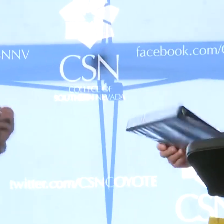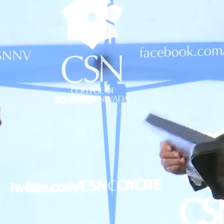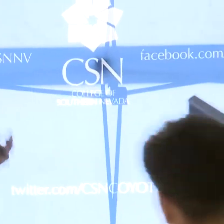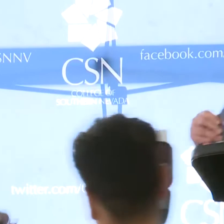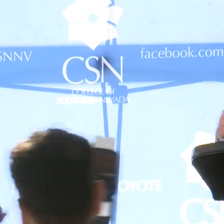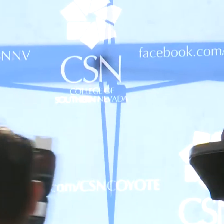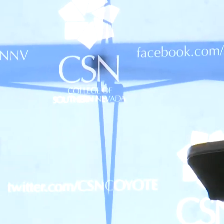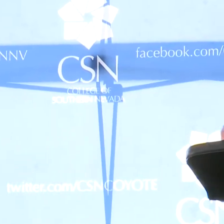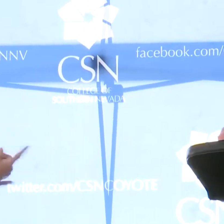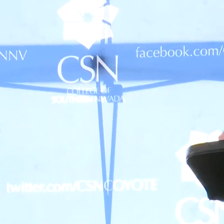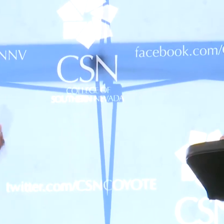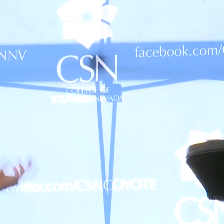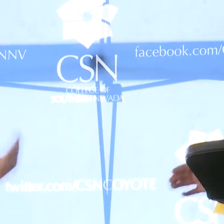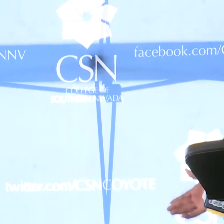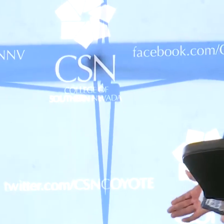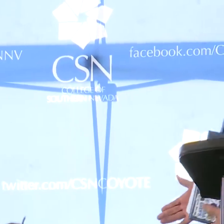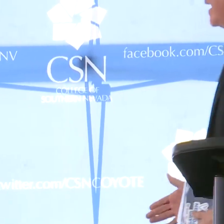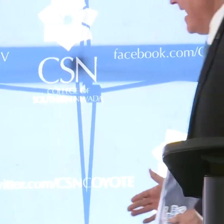$250,000!